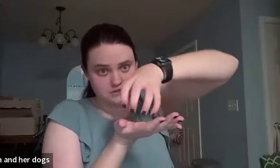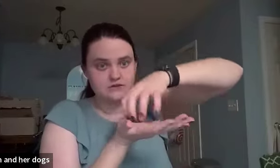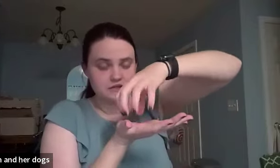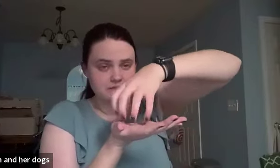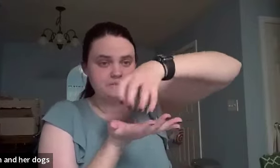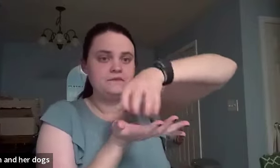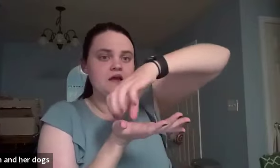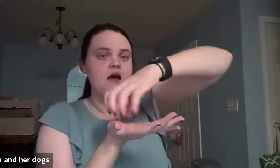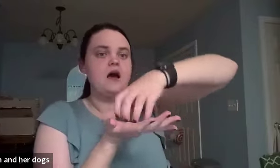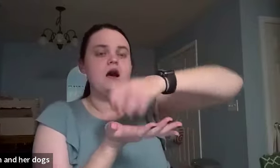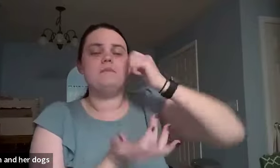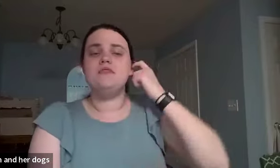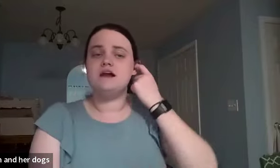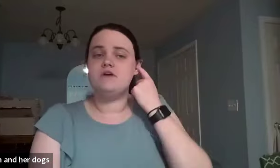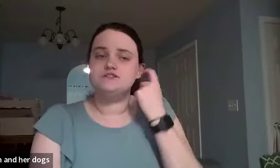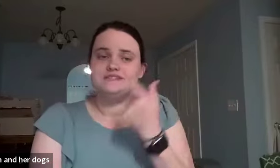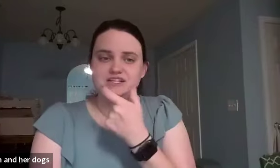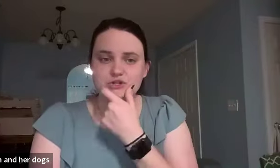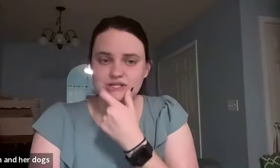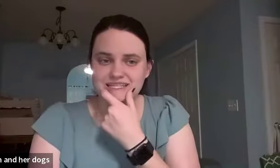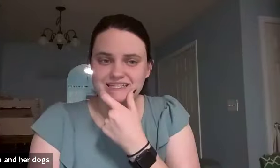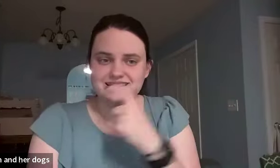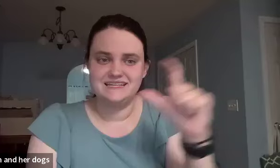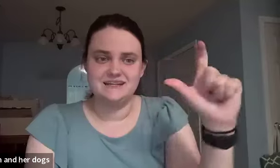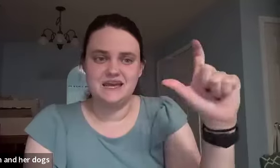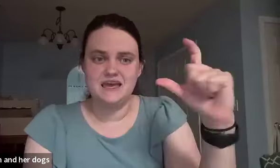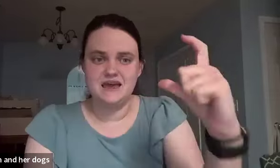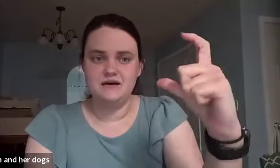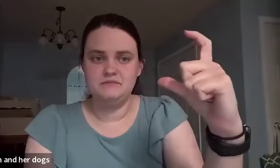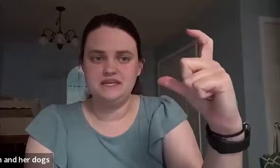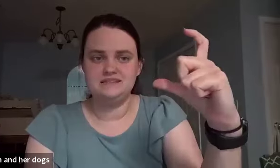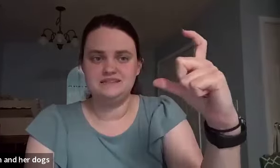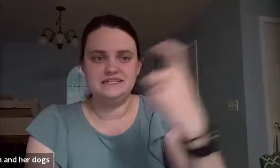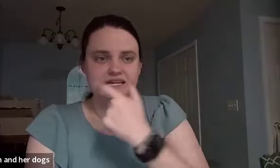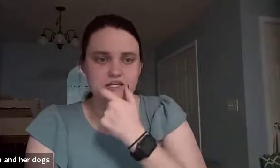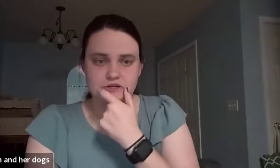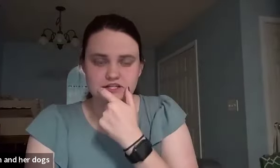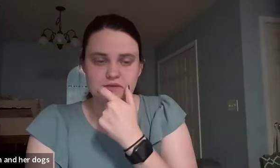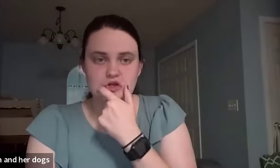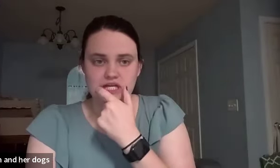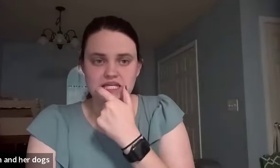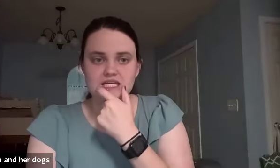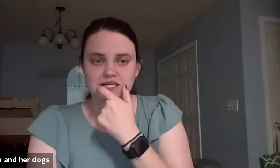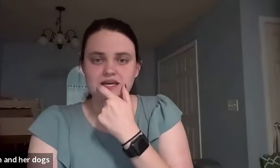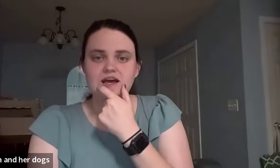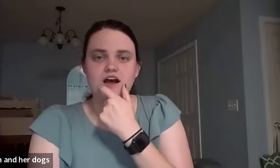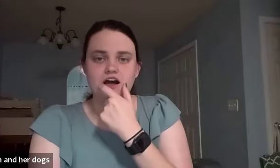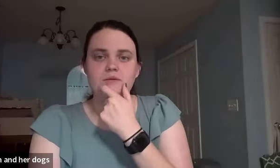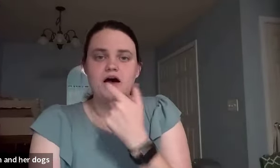cutter cookie. And then I've also seen cookie. It's like a bent C and you put it to your mouth, cookie.